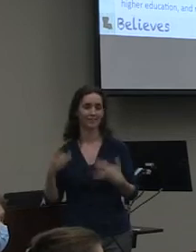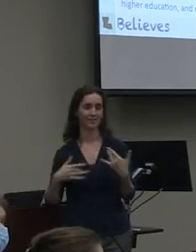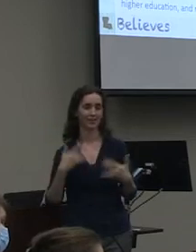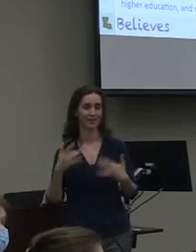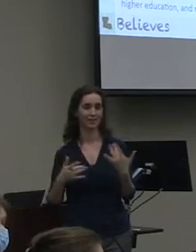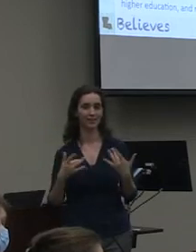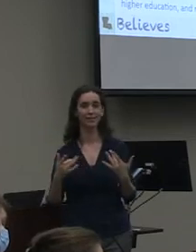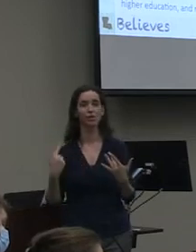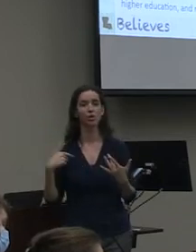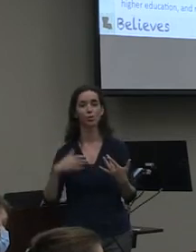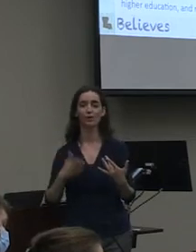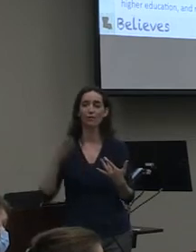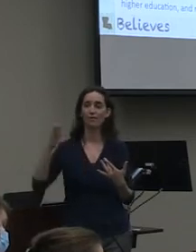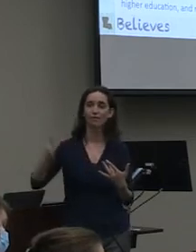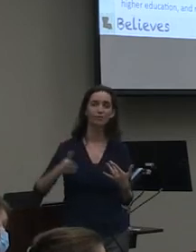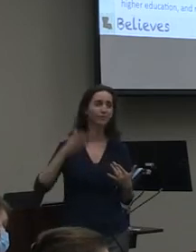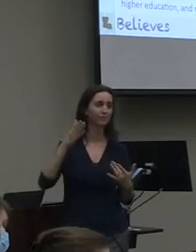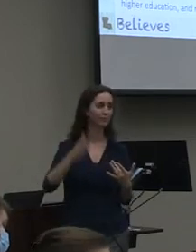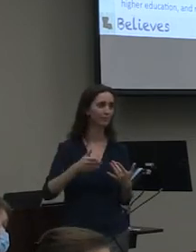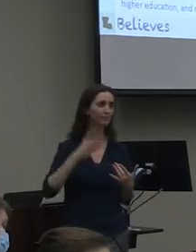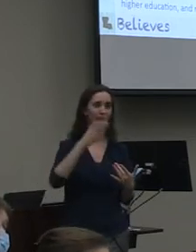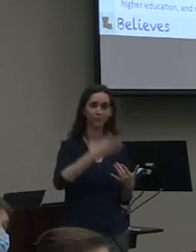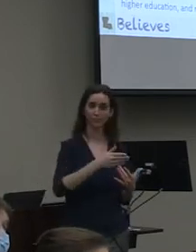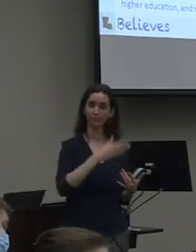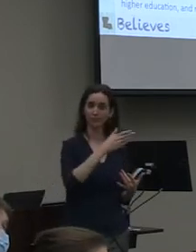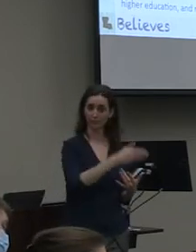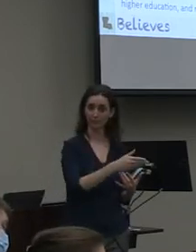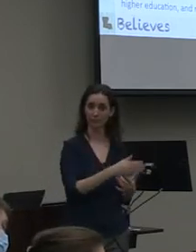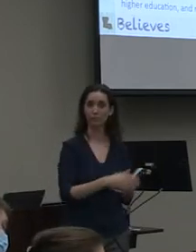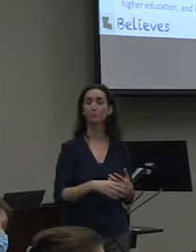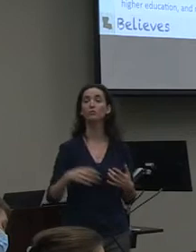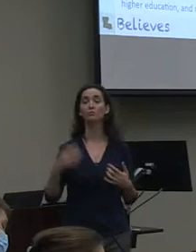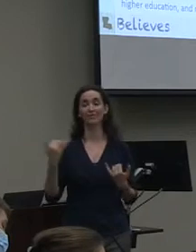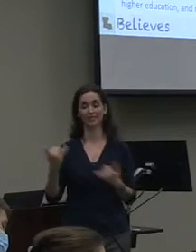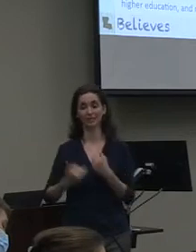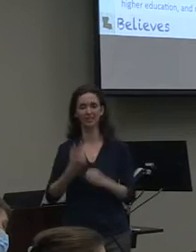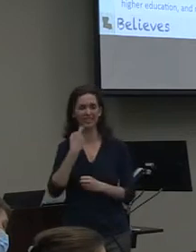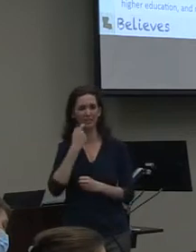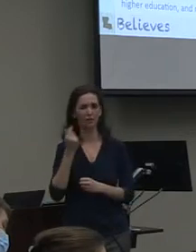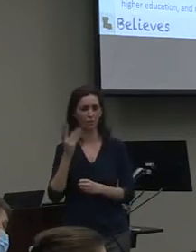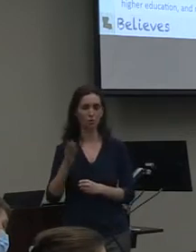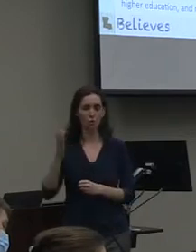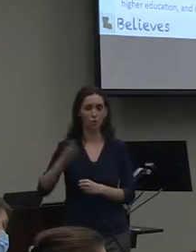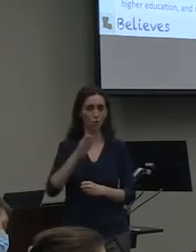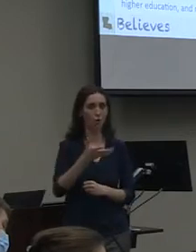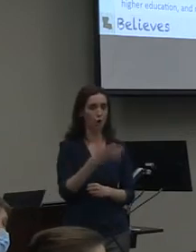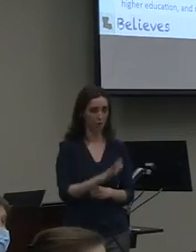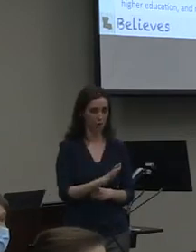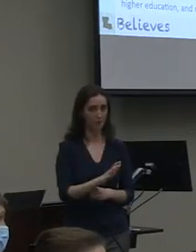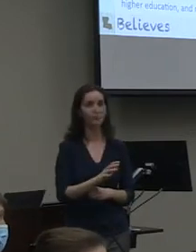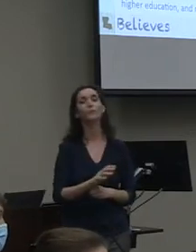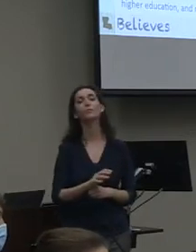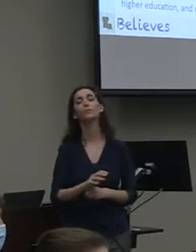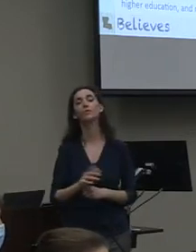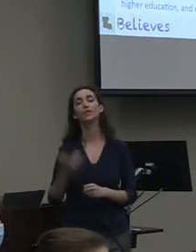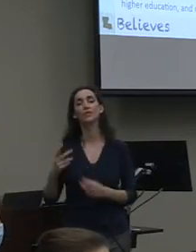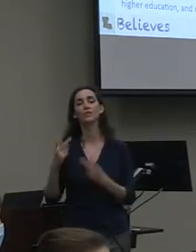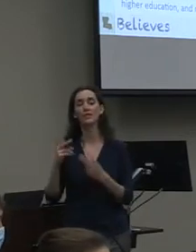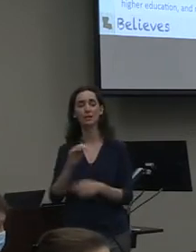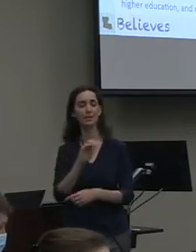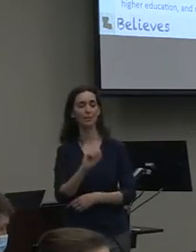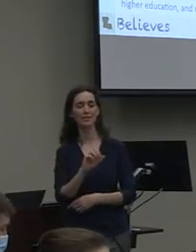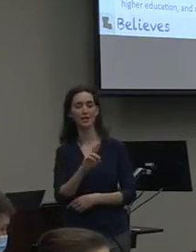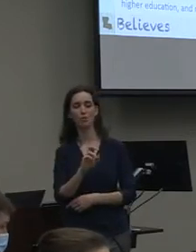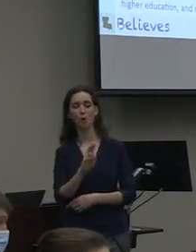that we get to go into the field. We've gotten to go to a few this year. Actually, we got to visit Ms.